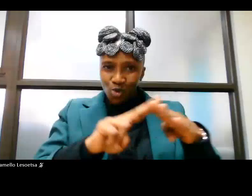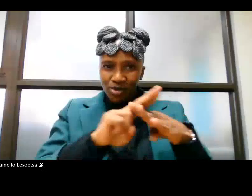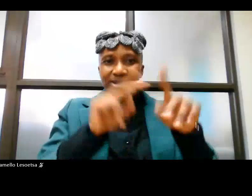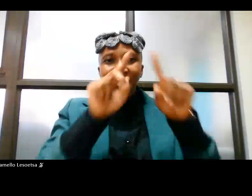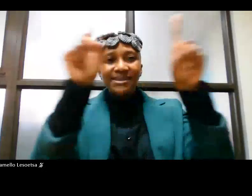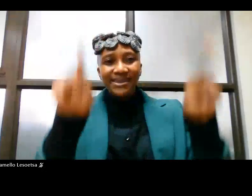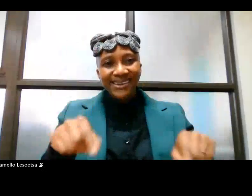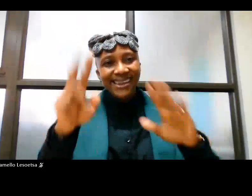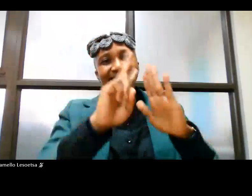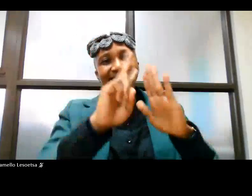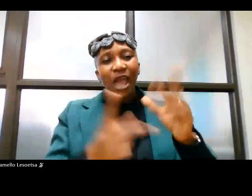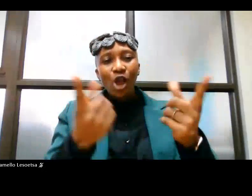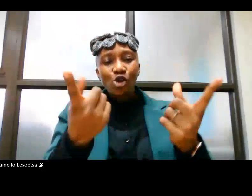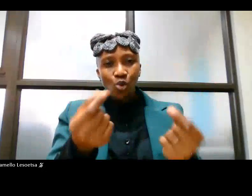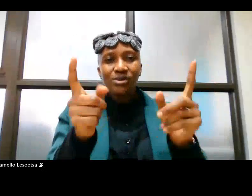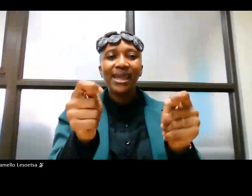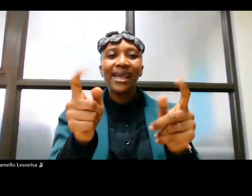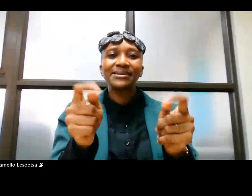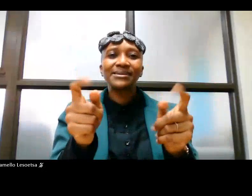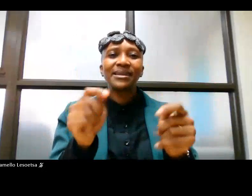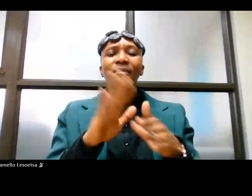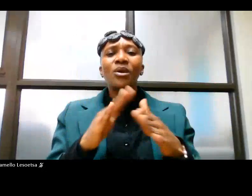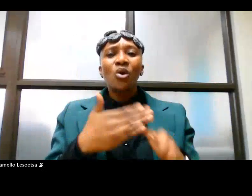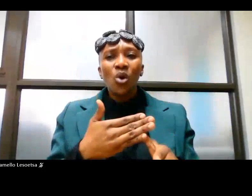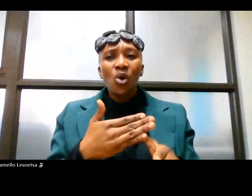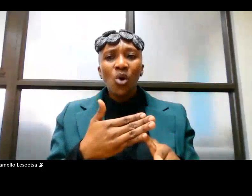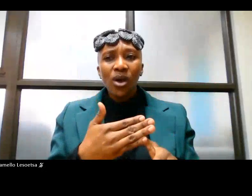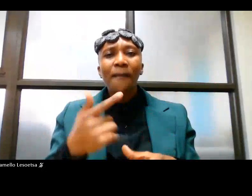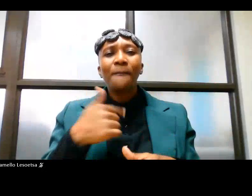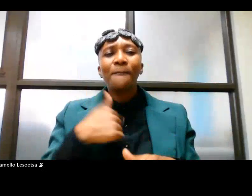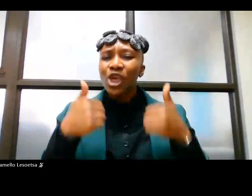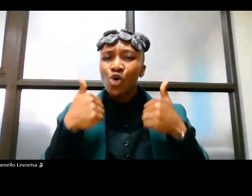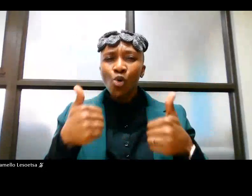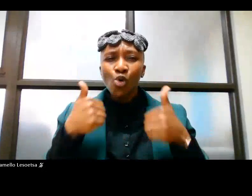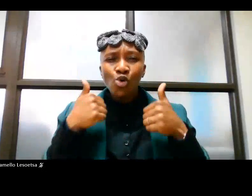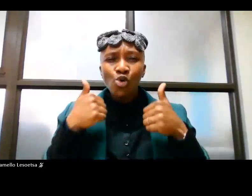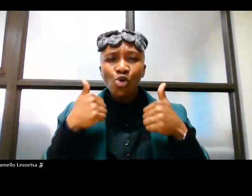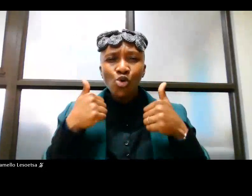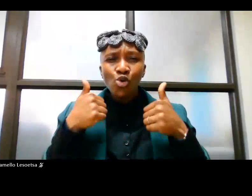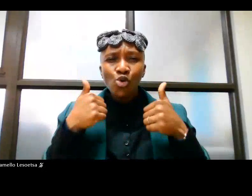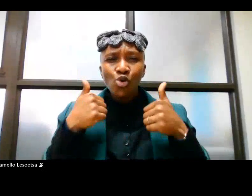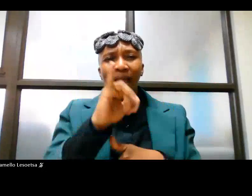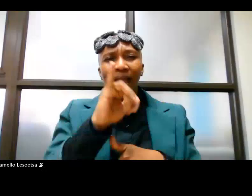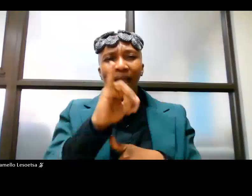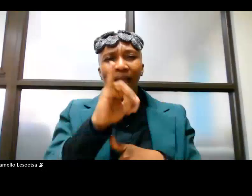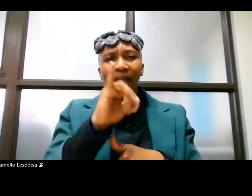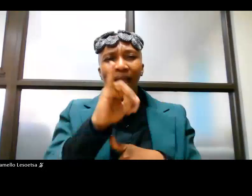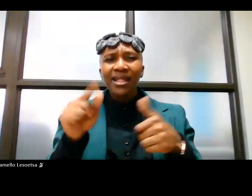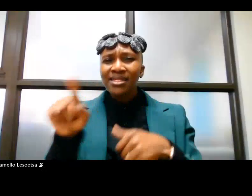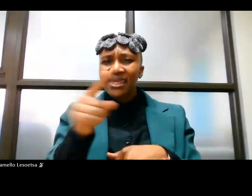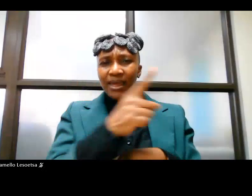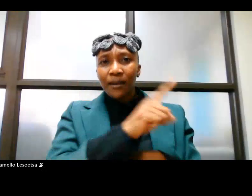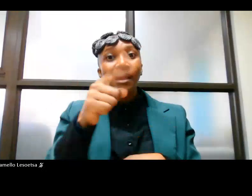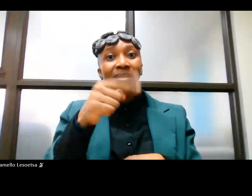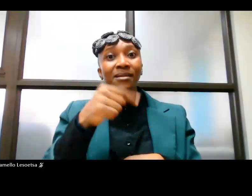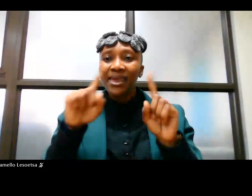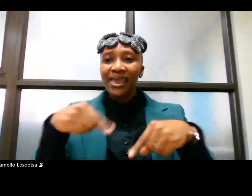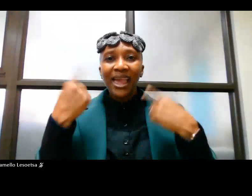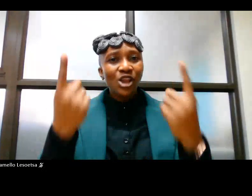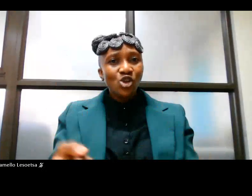testing. Because no matter how good I am, no matter how well I do things, I won't be able to catch things which the person